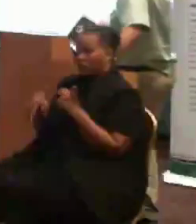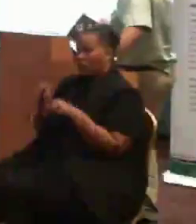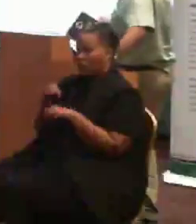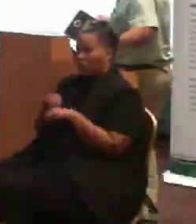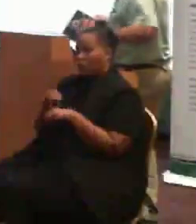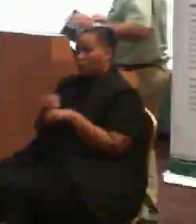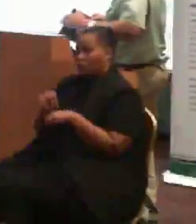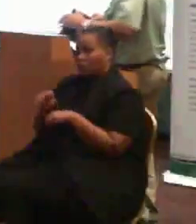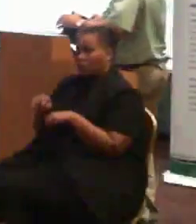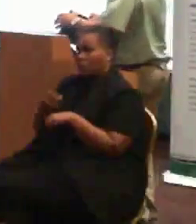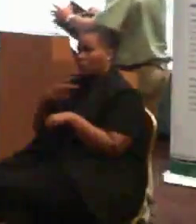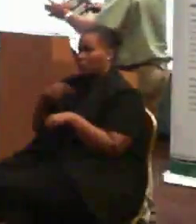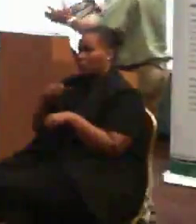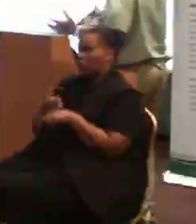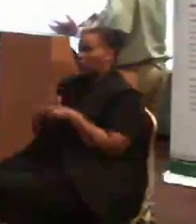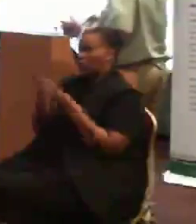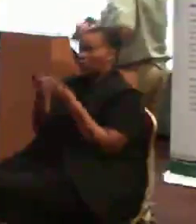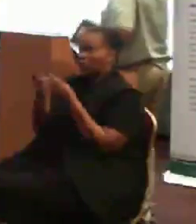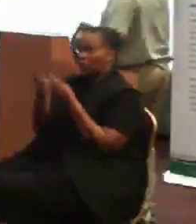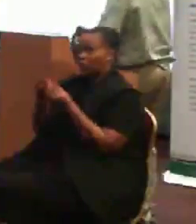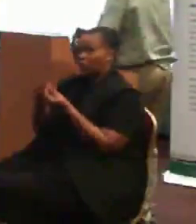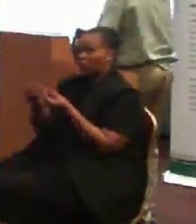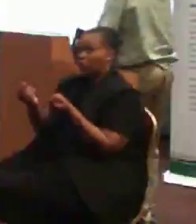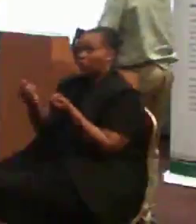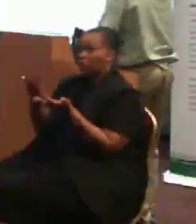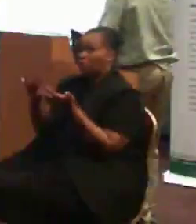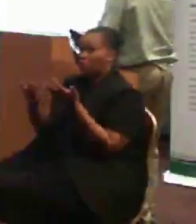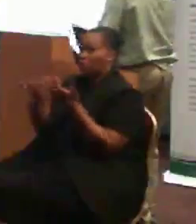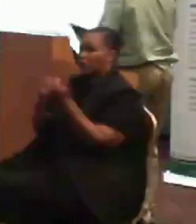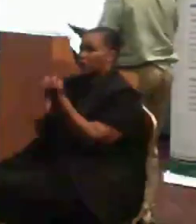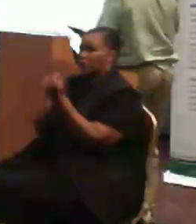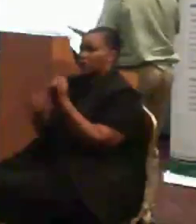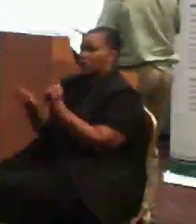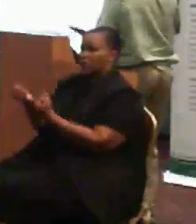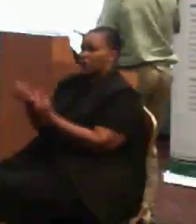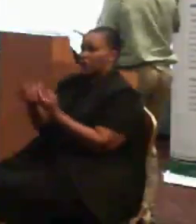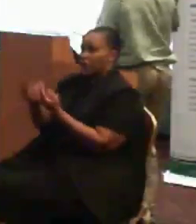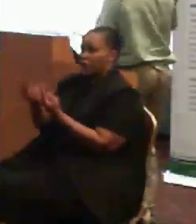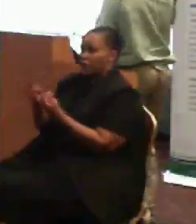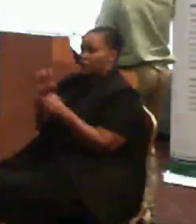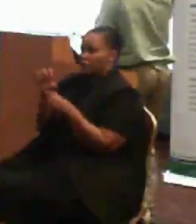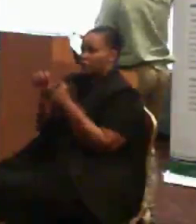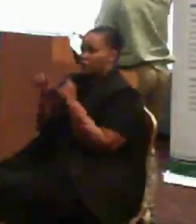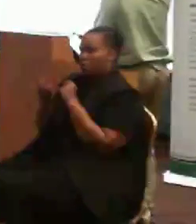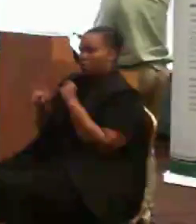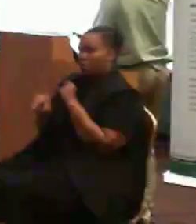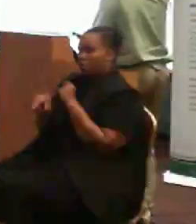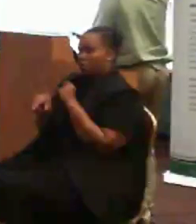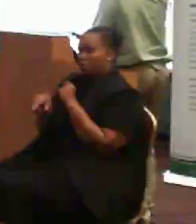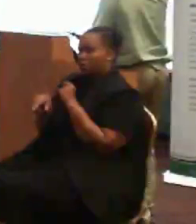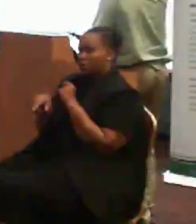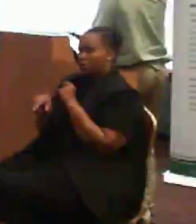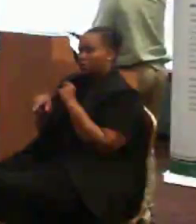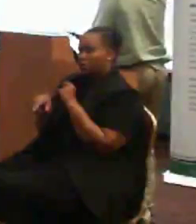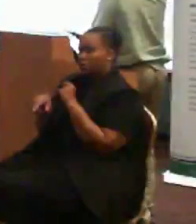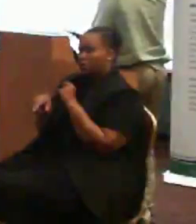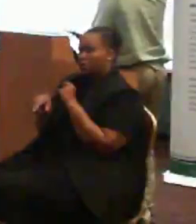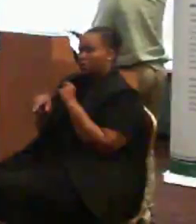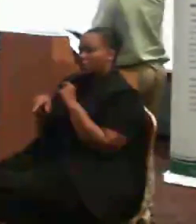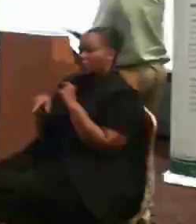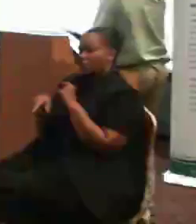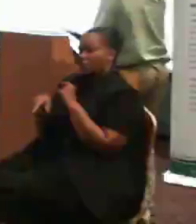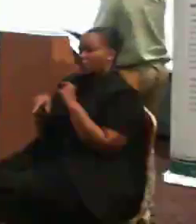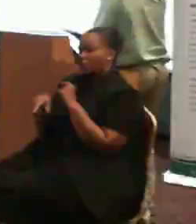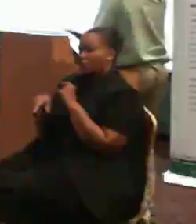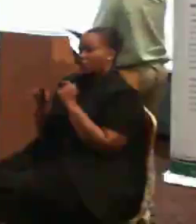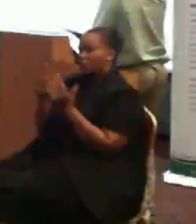maybe by have a new structure and get the future with a new structure in terms of what we need in energy in